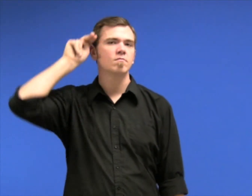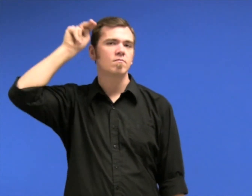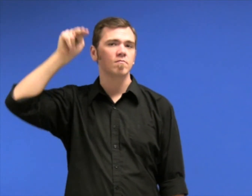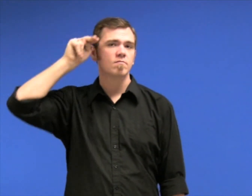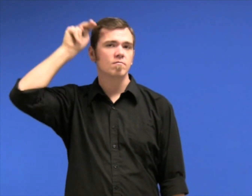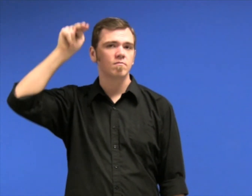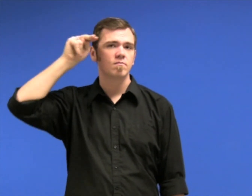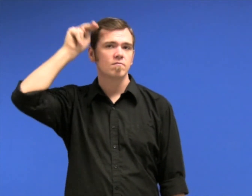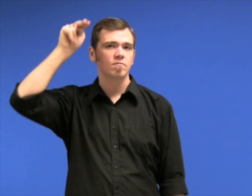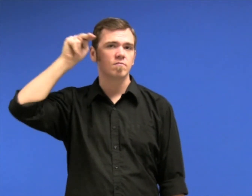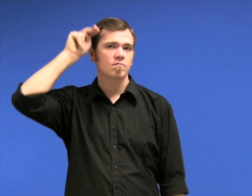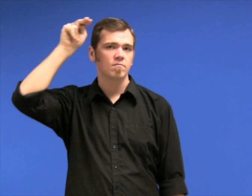Nephew.